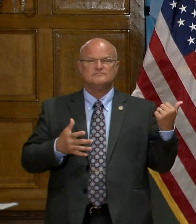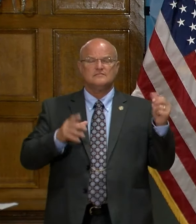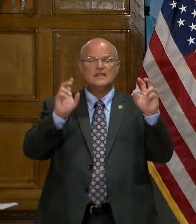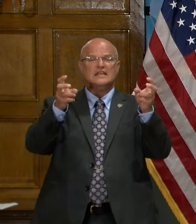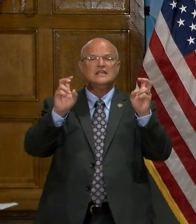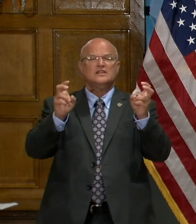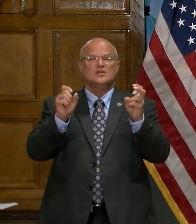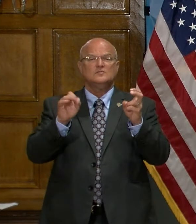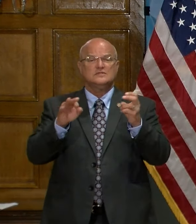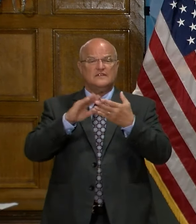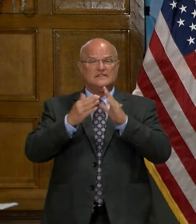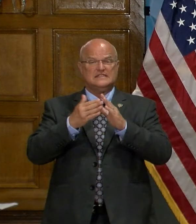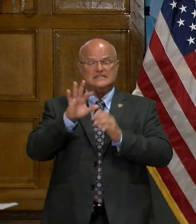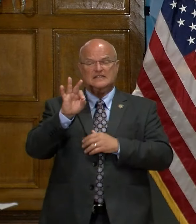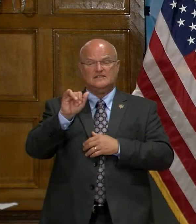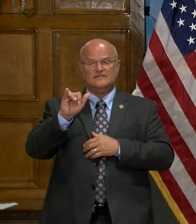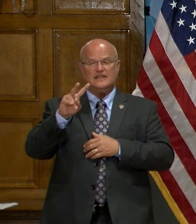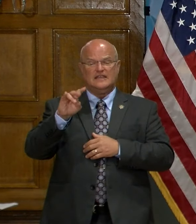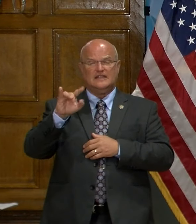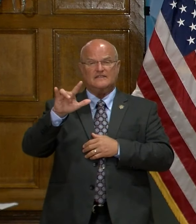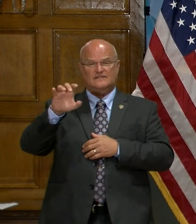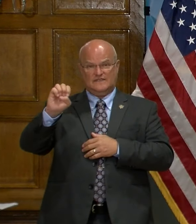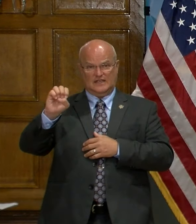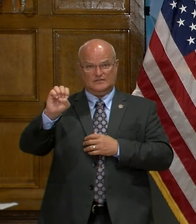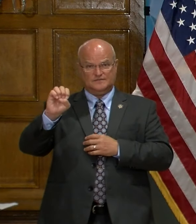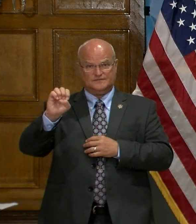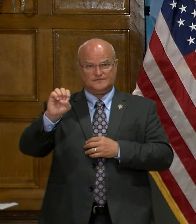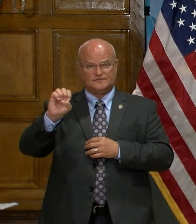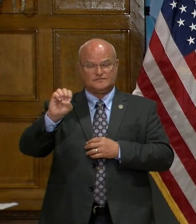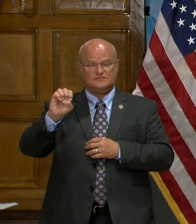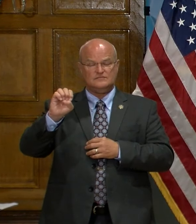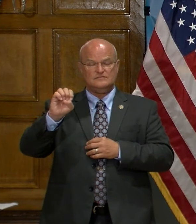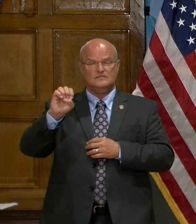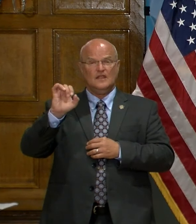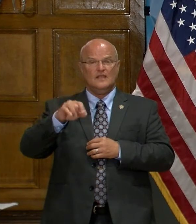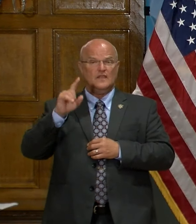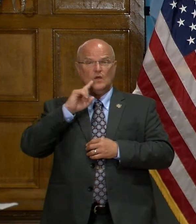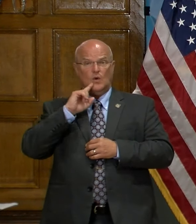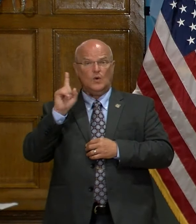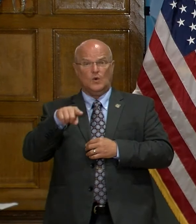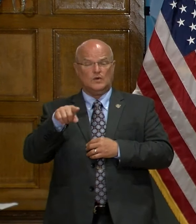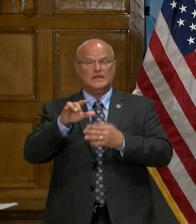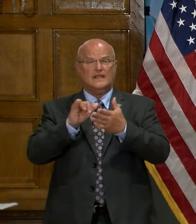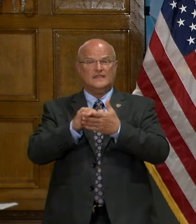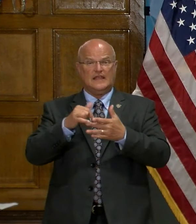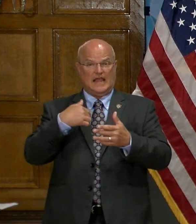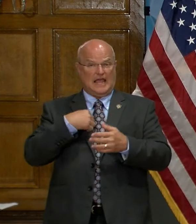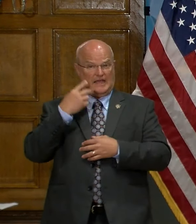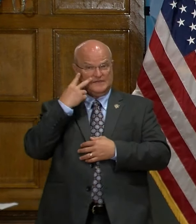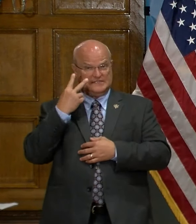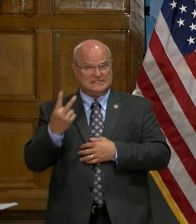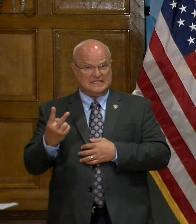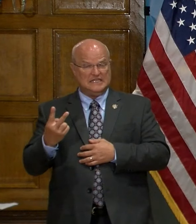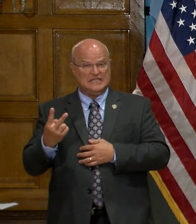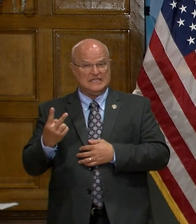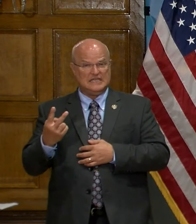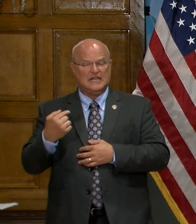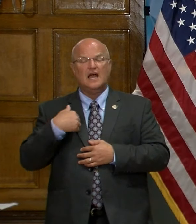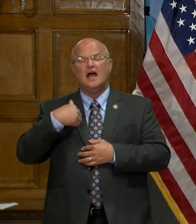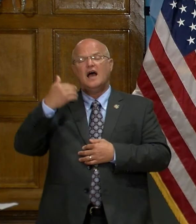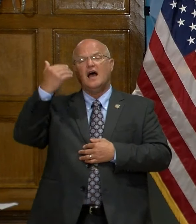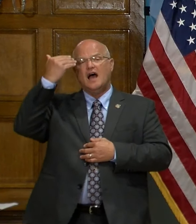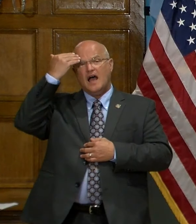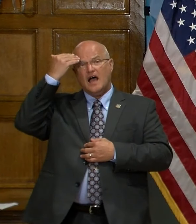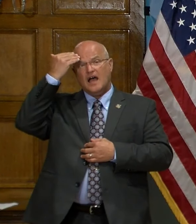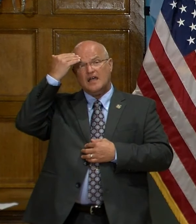In terms of the city of Fayetteville, the ordinance that I have seen, I know